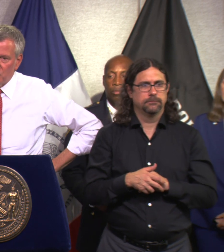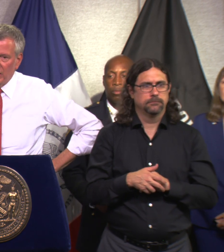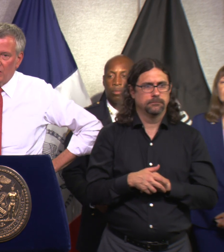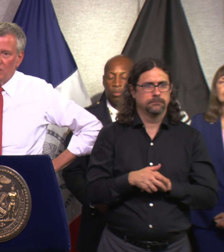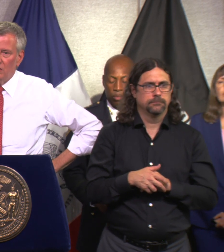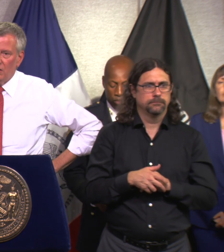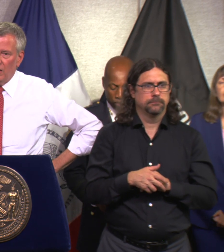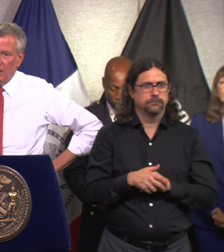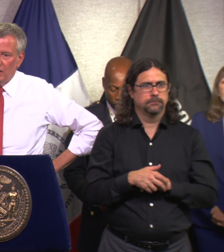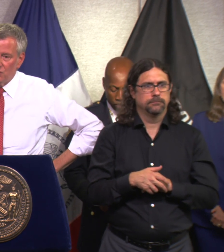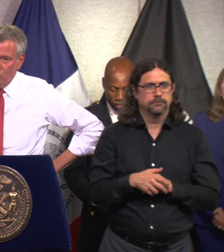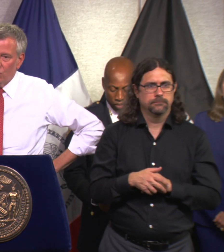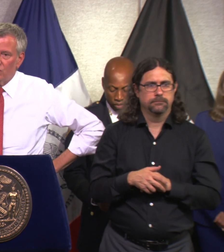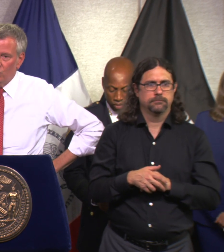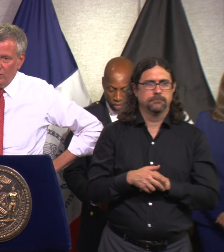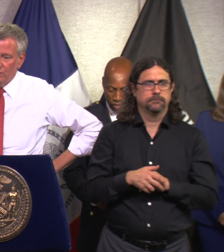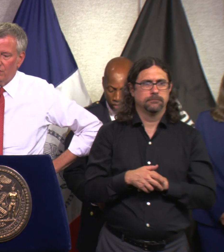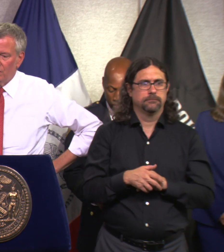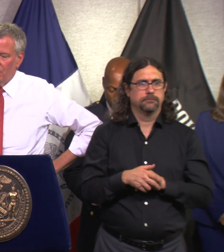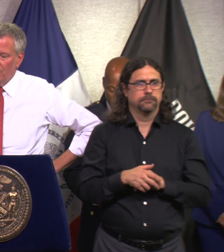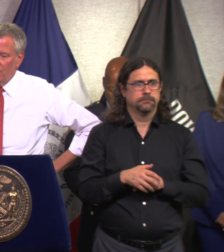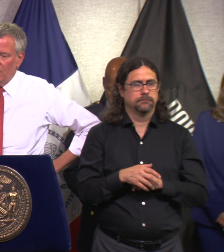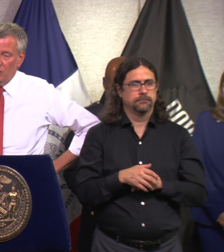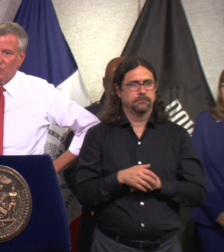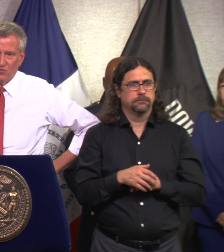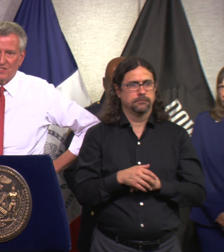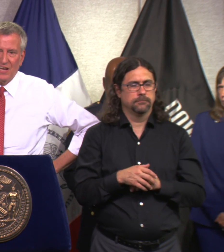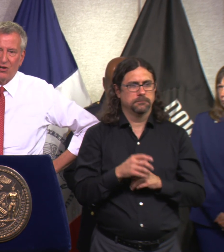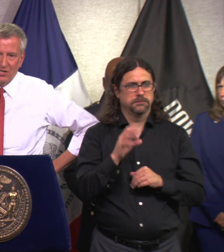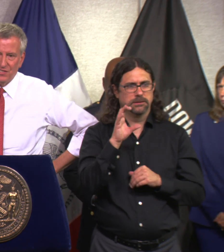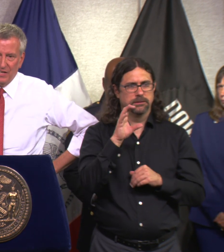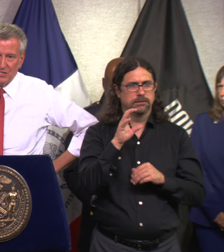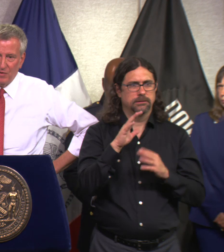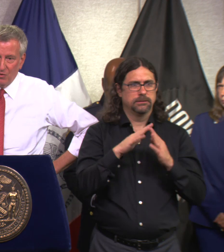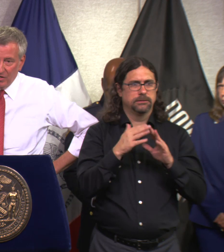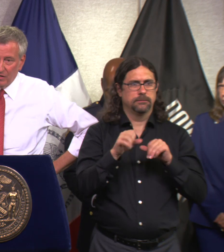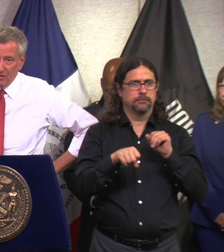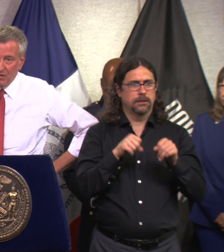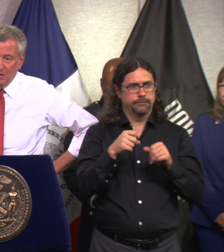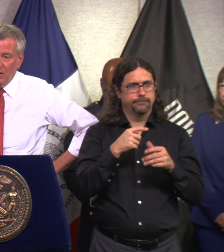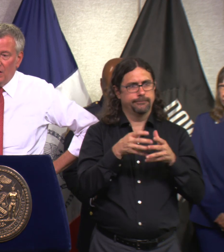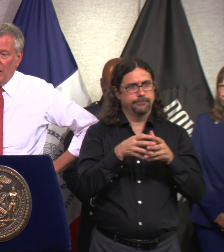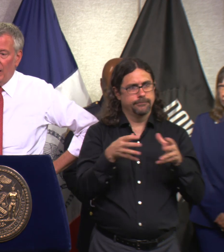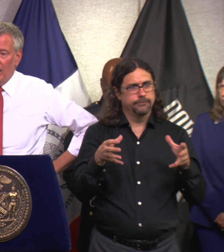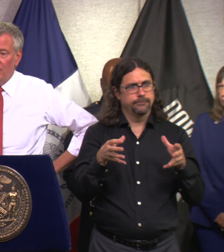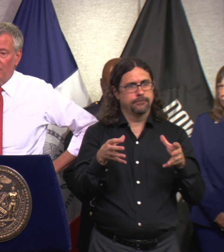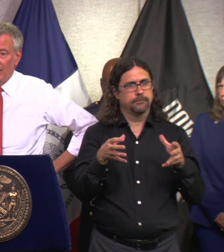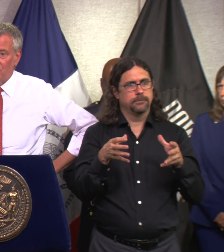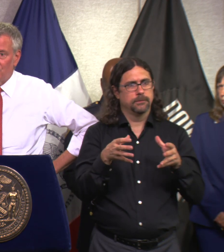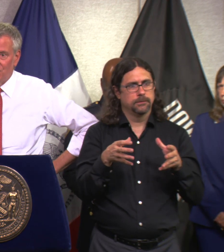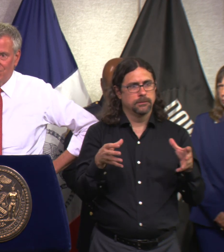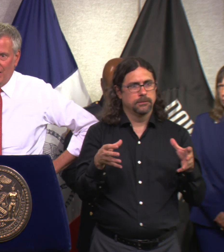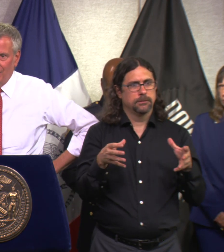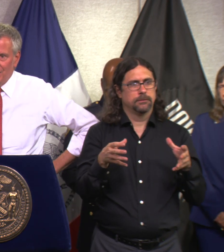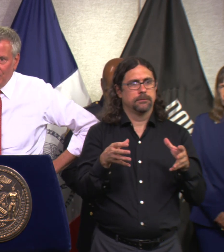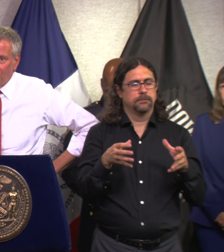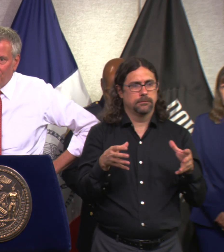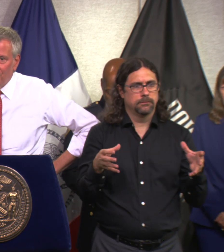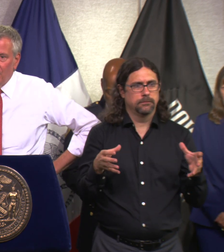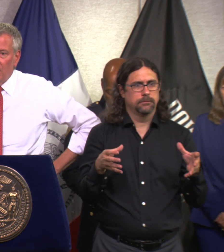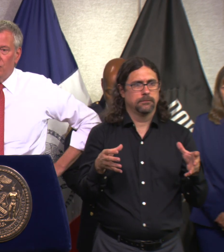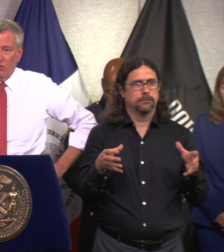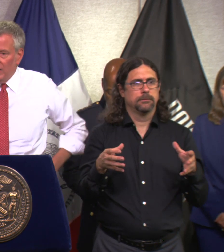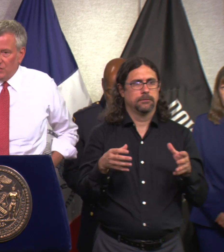steadily expanded and has worked with an approach that has not cost the taxpayer money. And that's